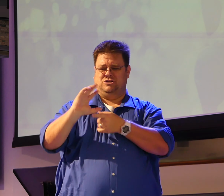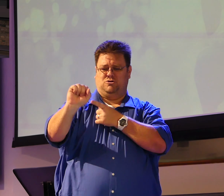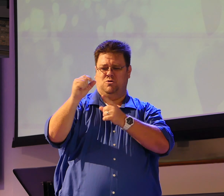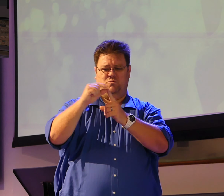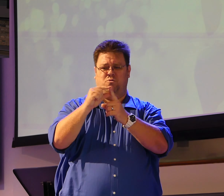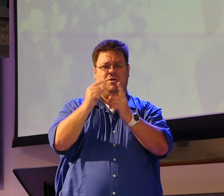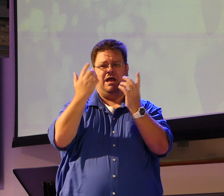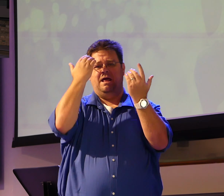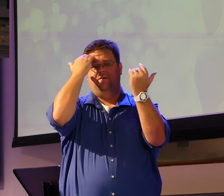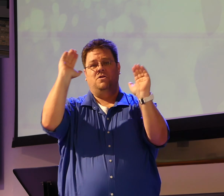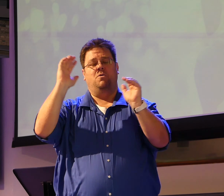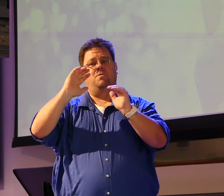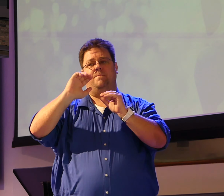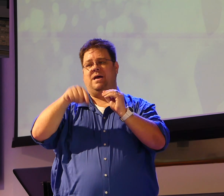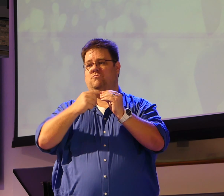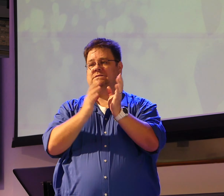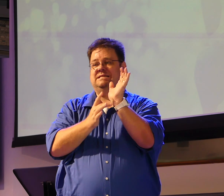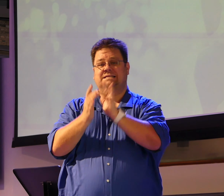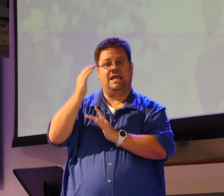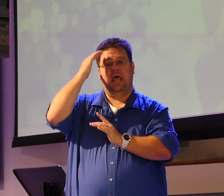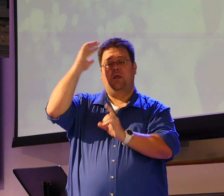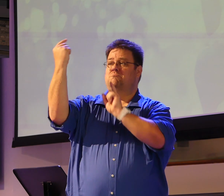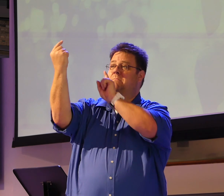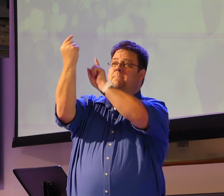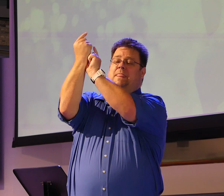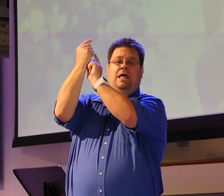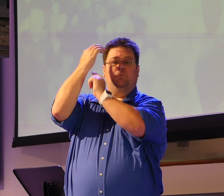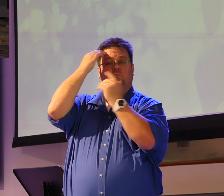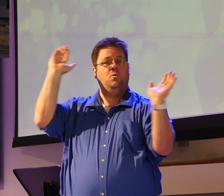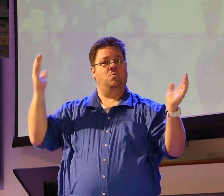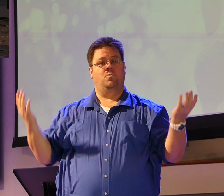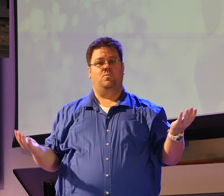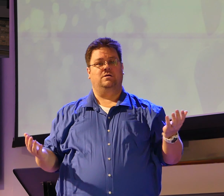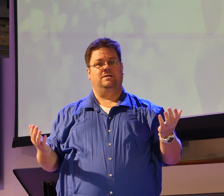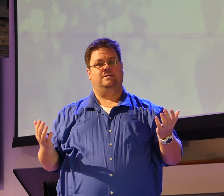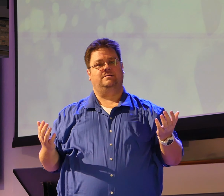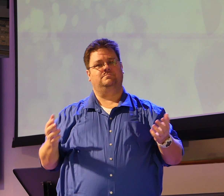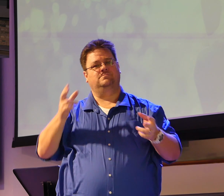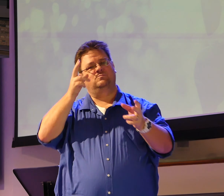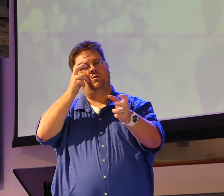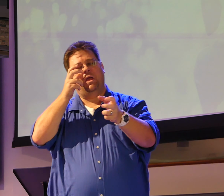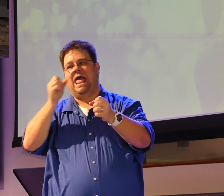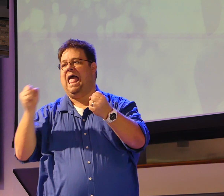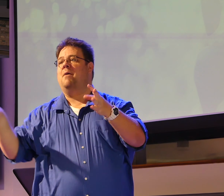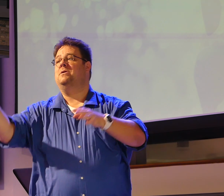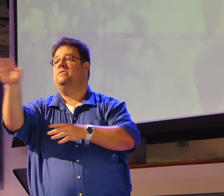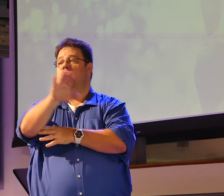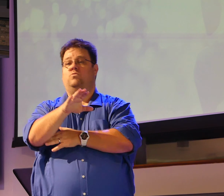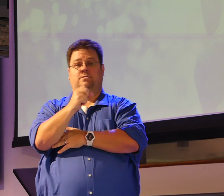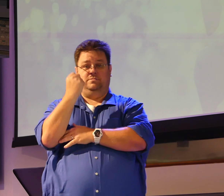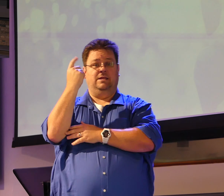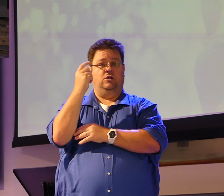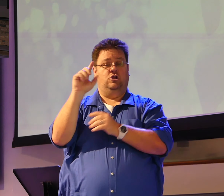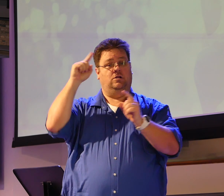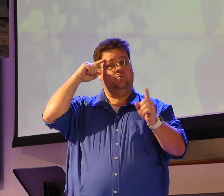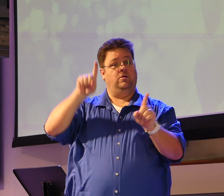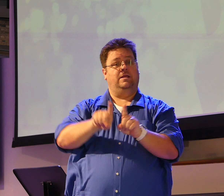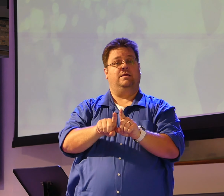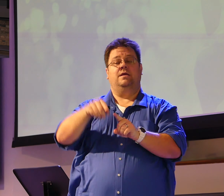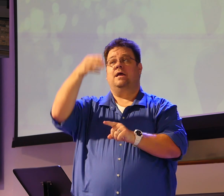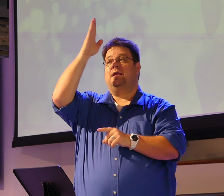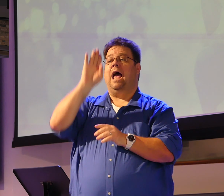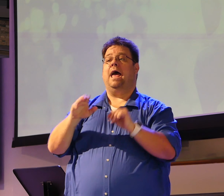a that's just a curse where i don't even know anything about jesus i don't know him listen how many of you would agree with me